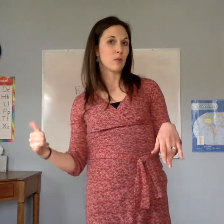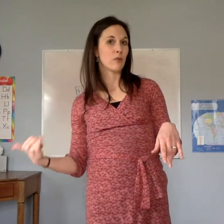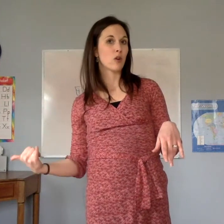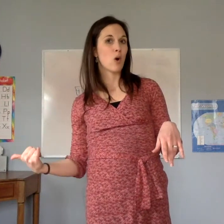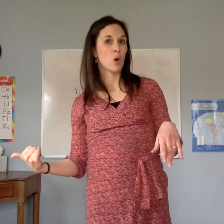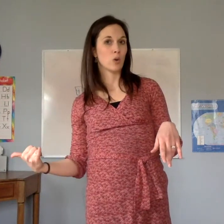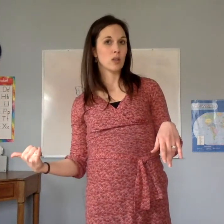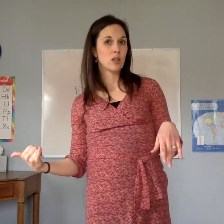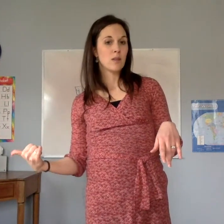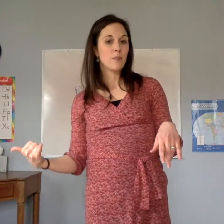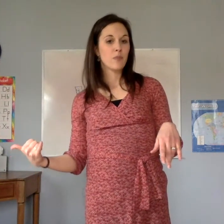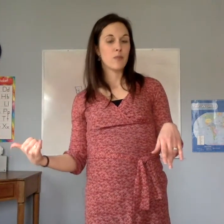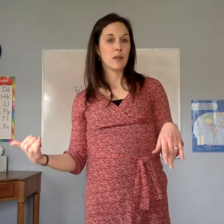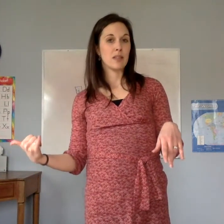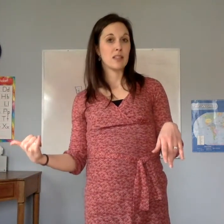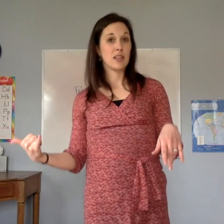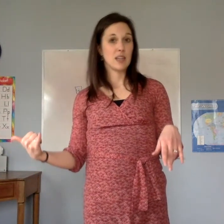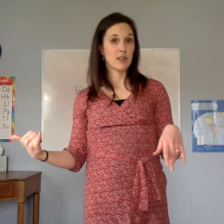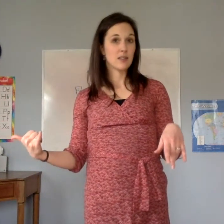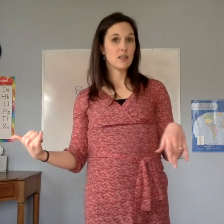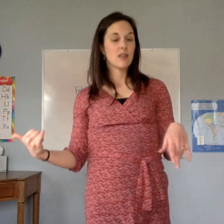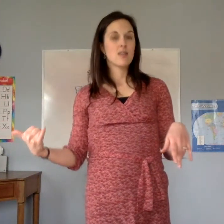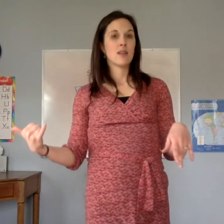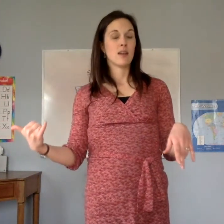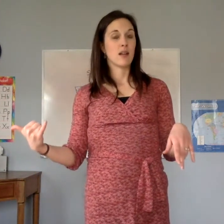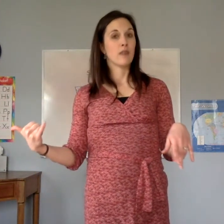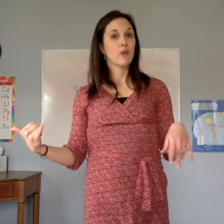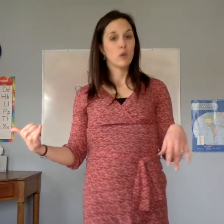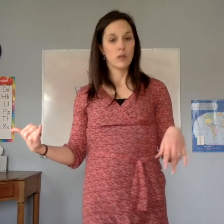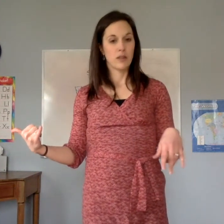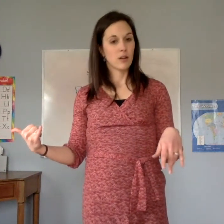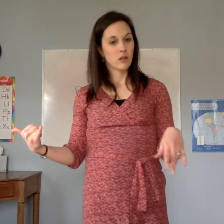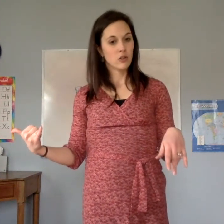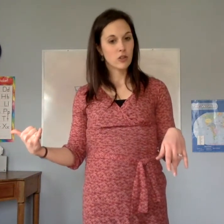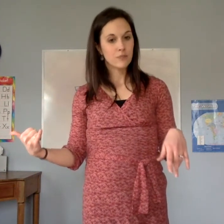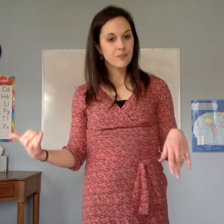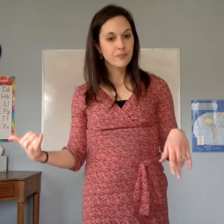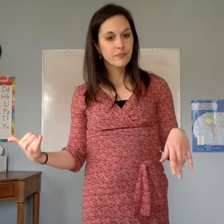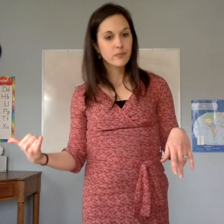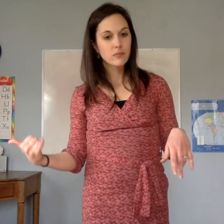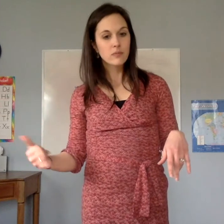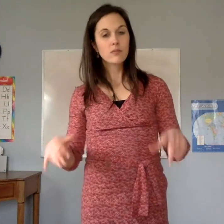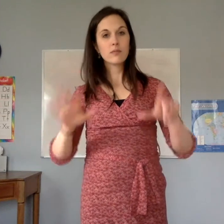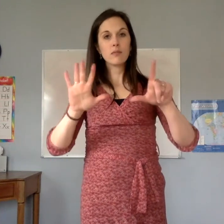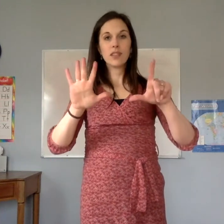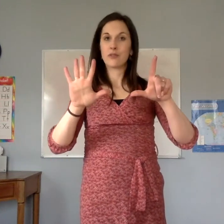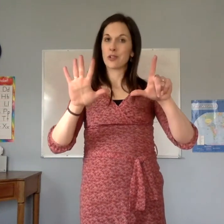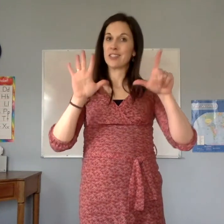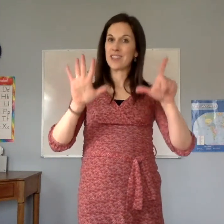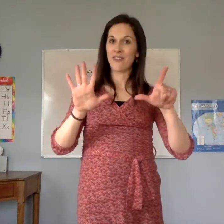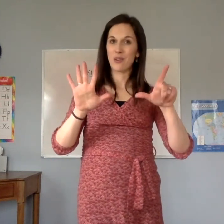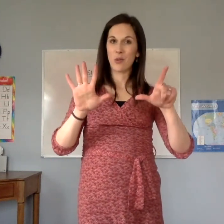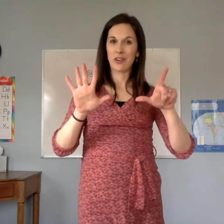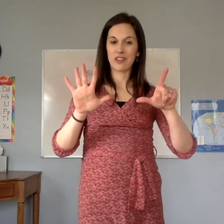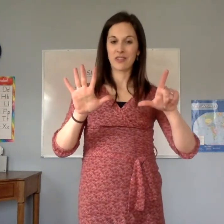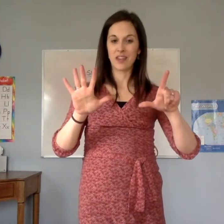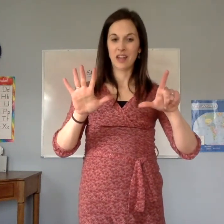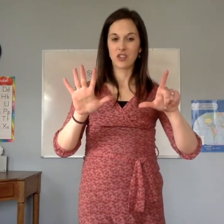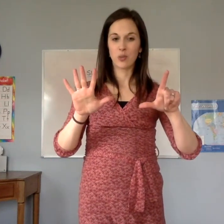for gold. For Mycenaeans, they had a lot of gold in their culture. Of course, 7 wonders of the ancient